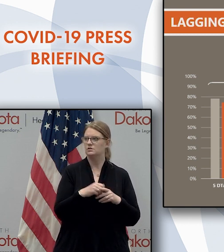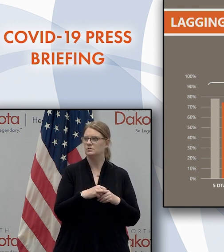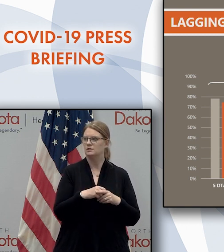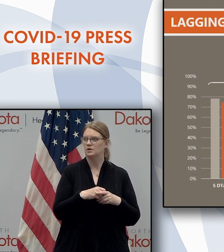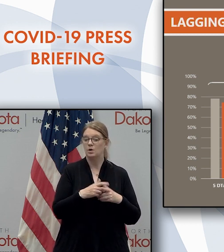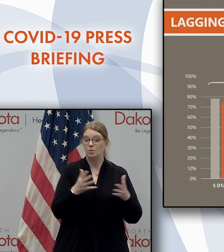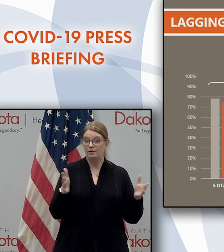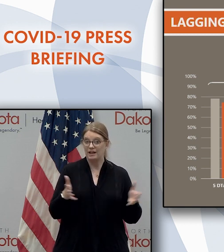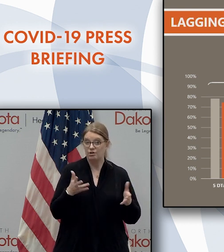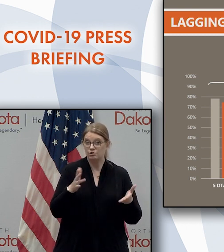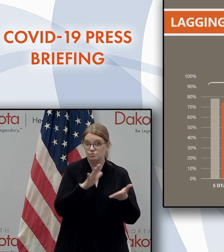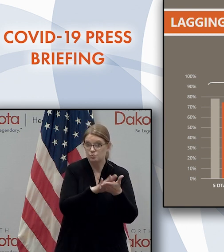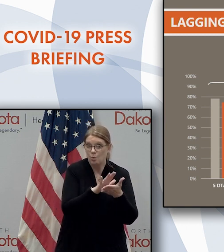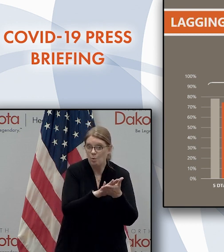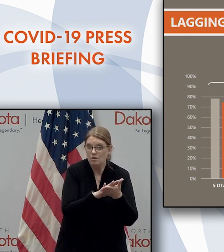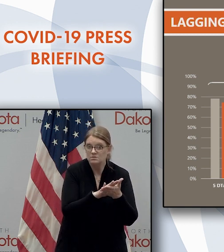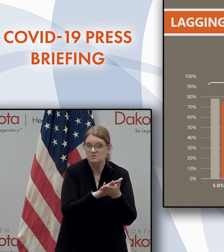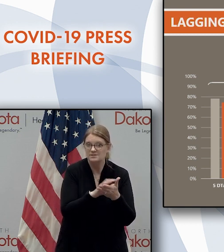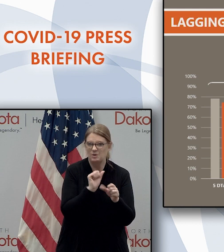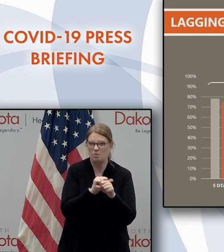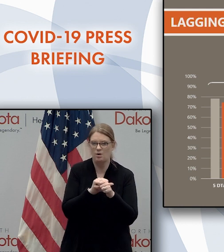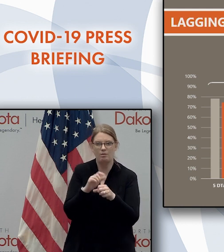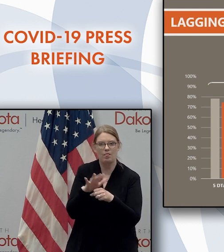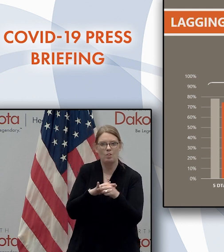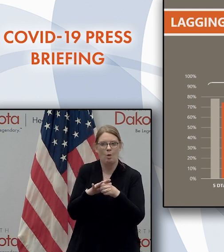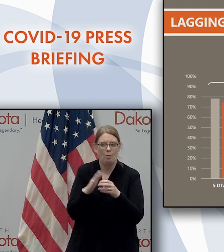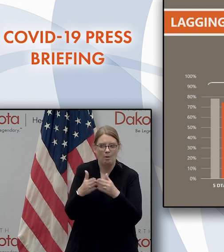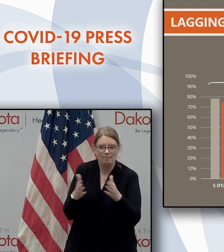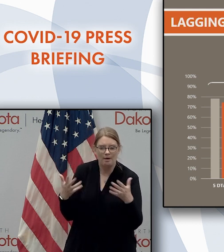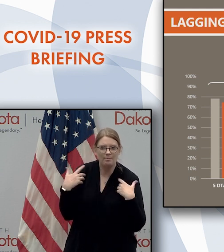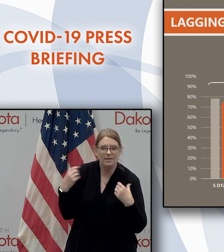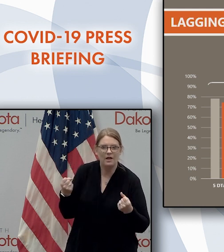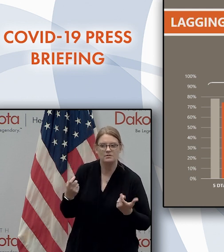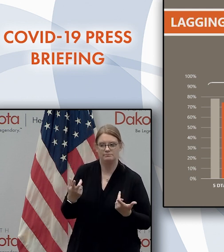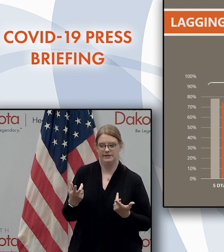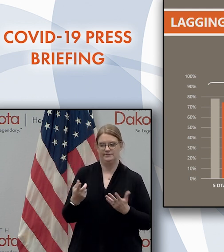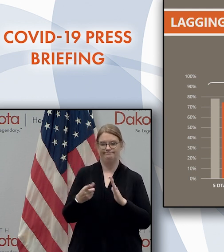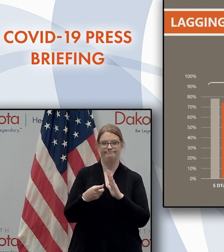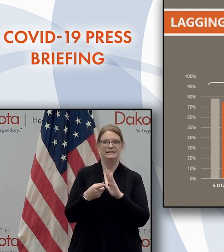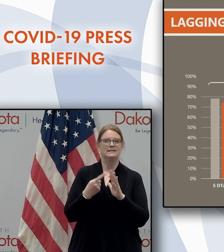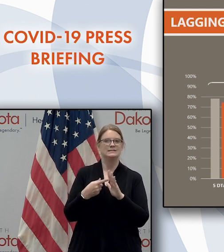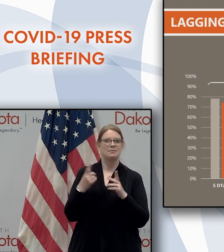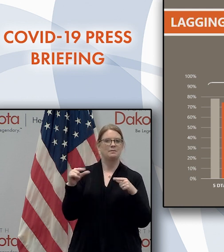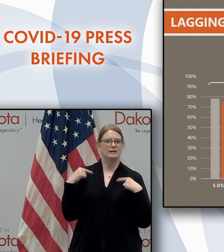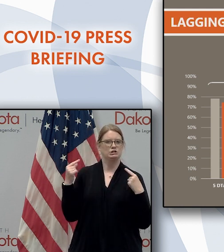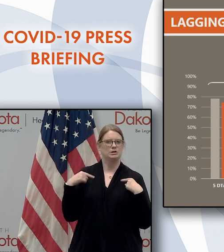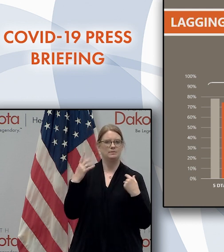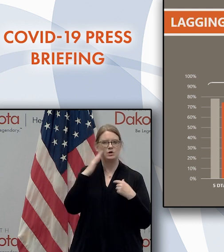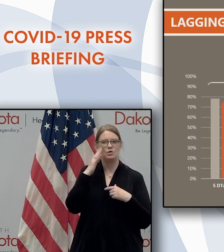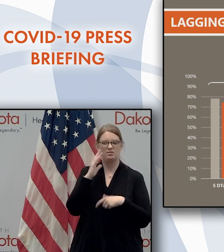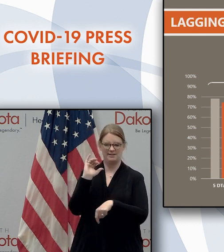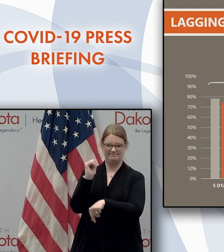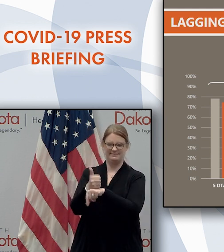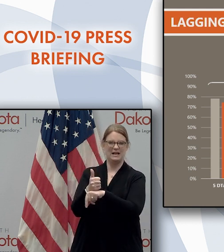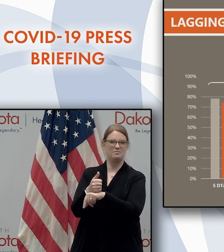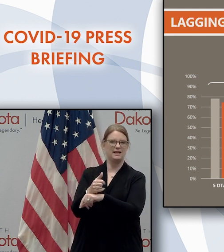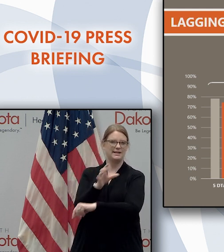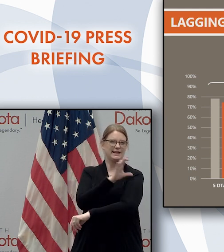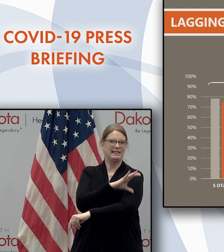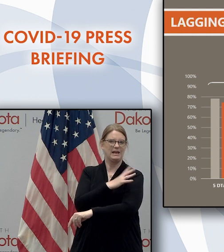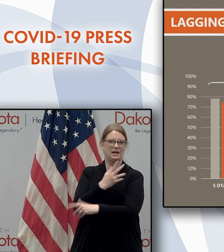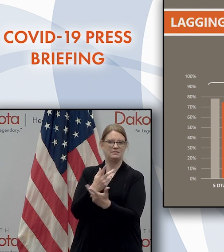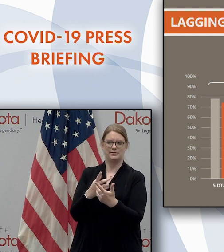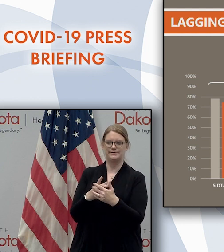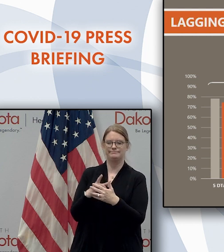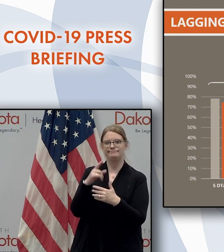encourage schools to work with local public health if they need to set up, as they do sometimes in the gym, the immunization clinics to make it